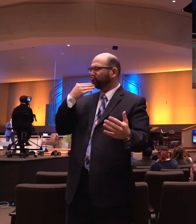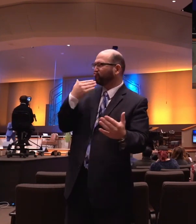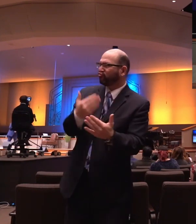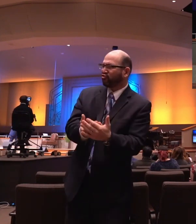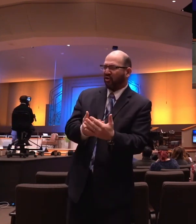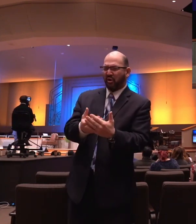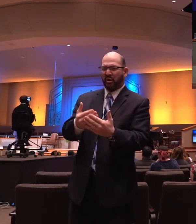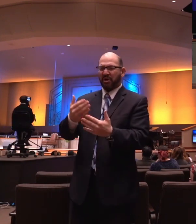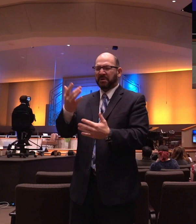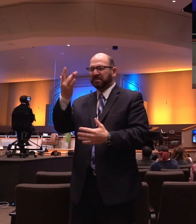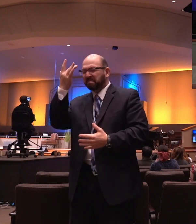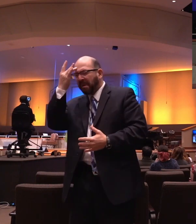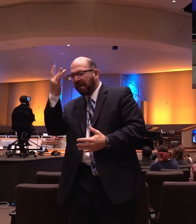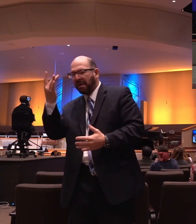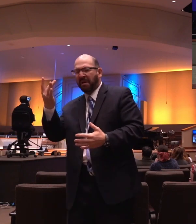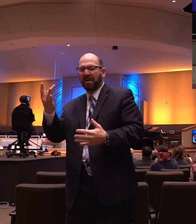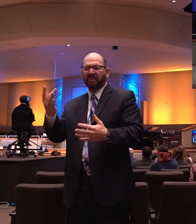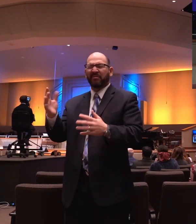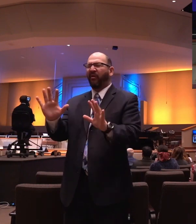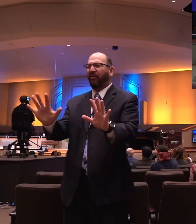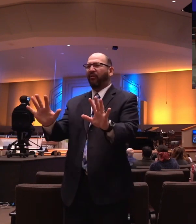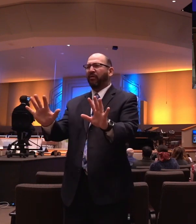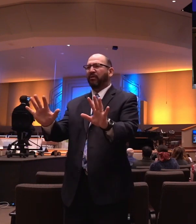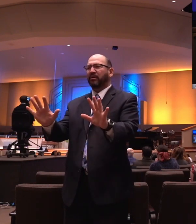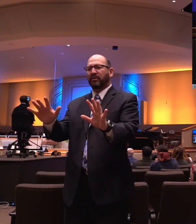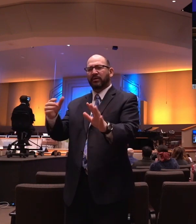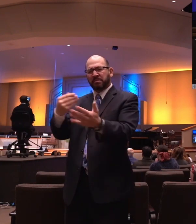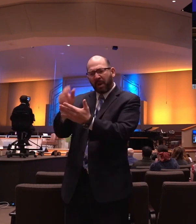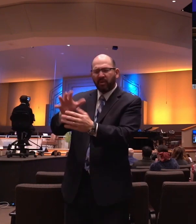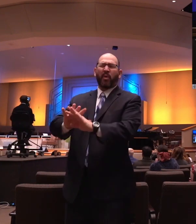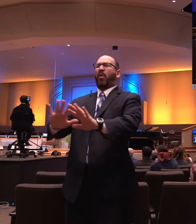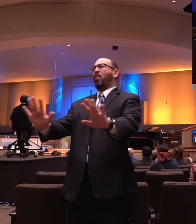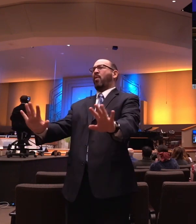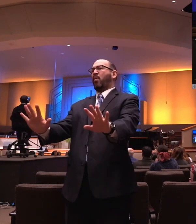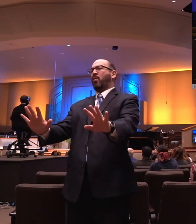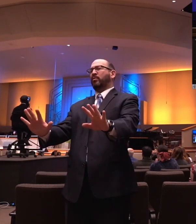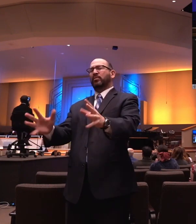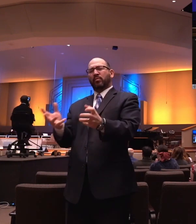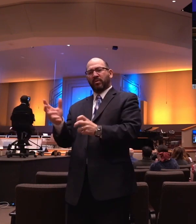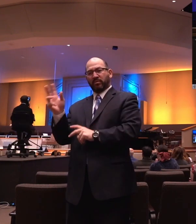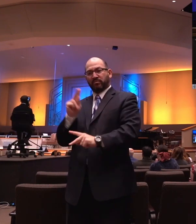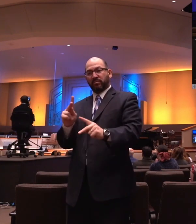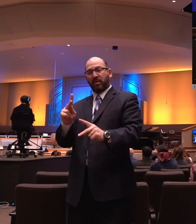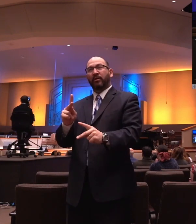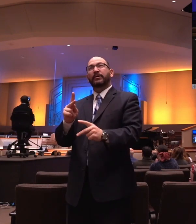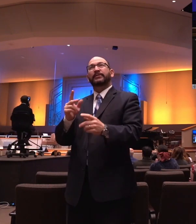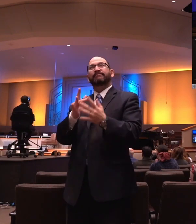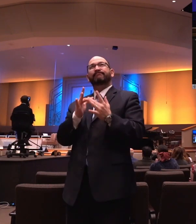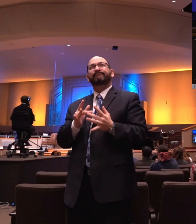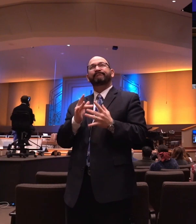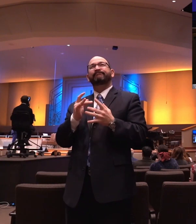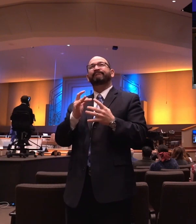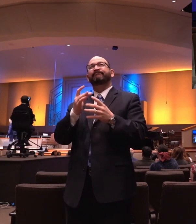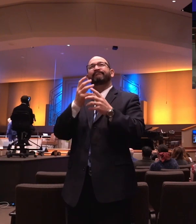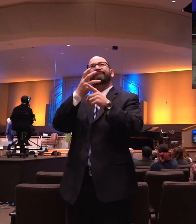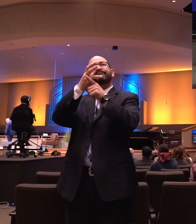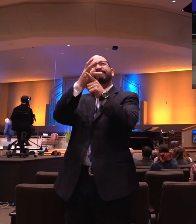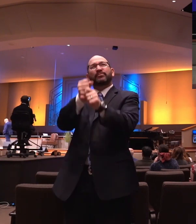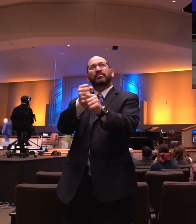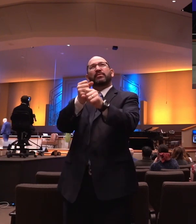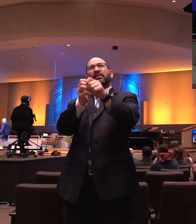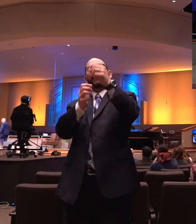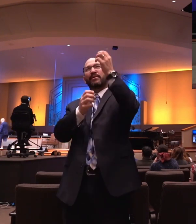might have accumulated wealth. God is looking for those whose heart is perfect toward him.